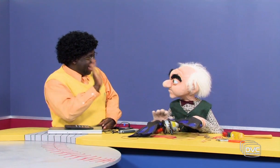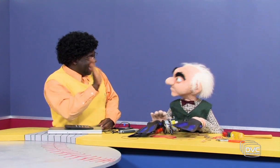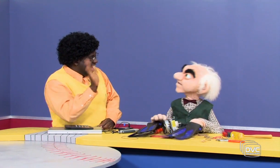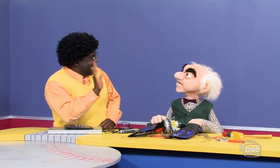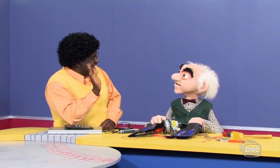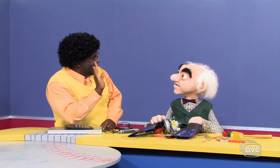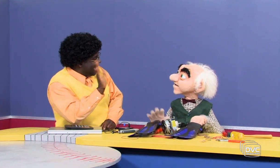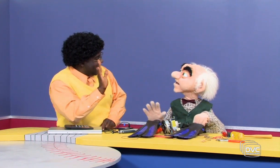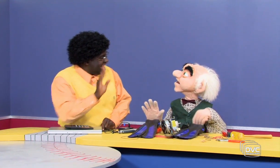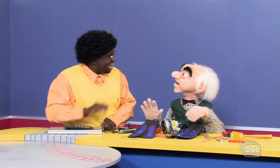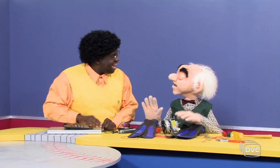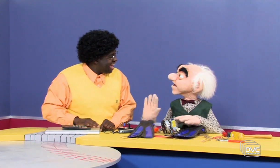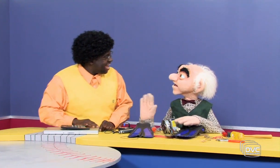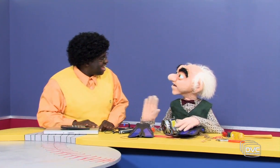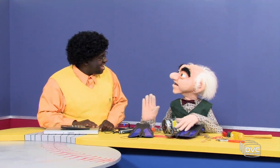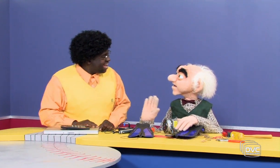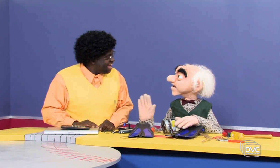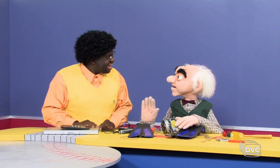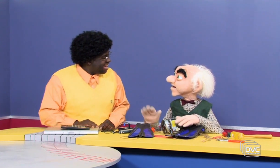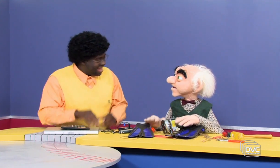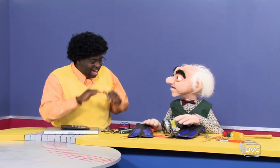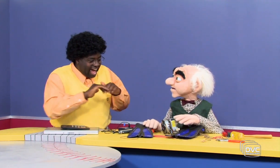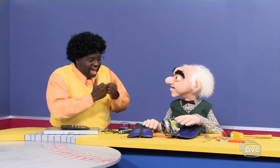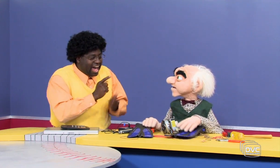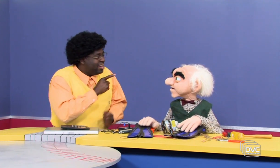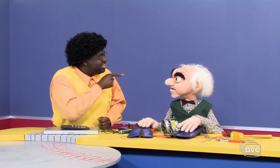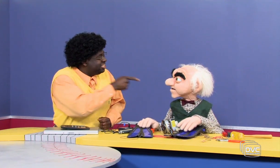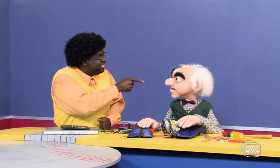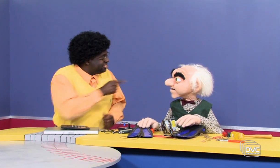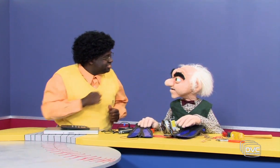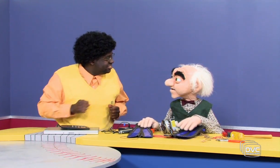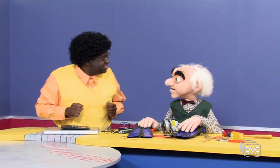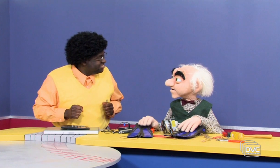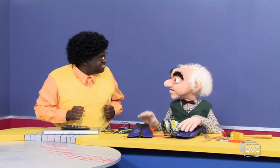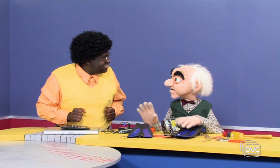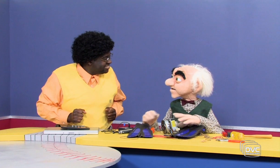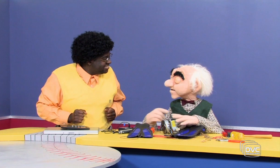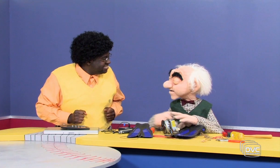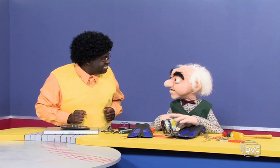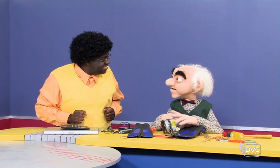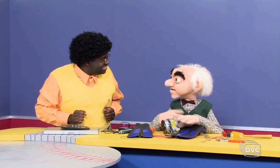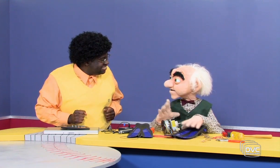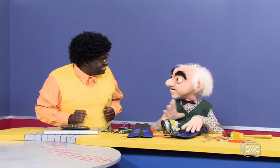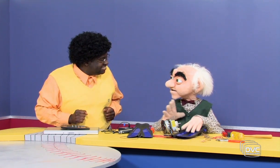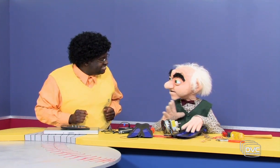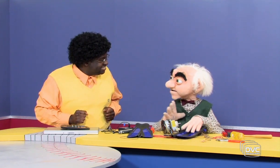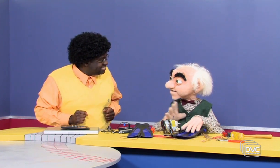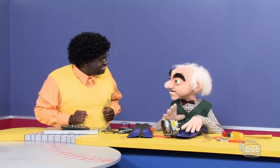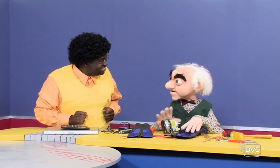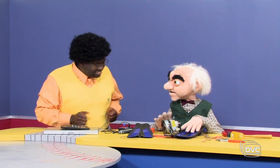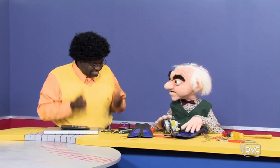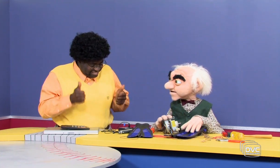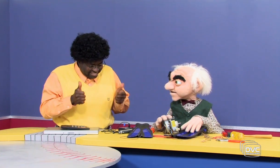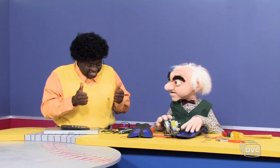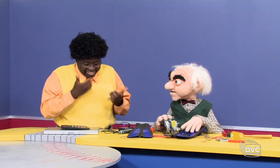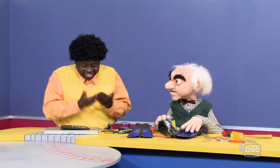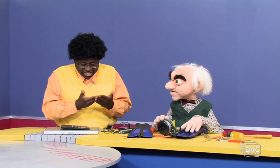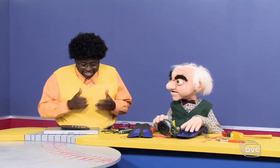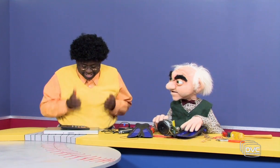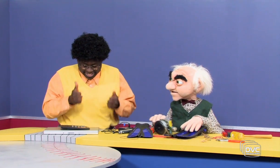Hi, Pops. Oops. Oh, hi. How are you? Well, I'm fine. Great,